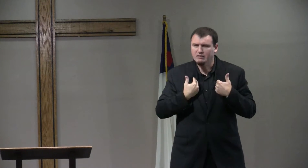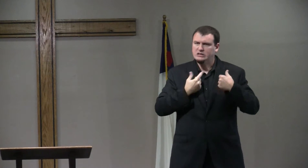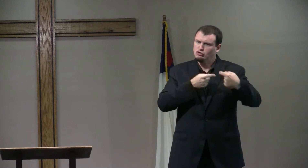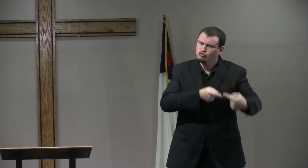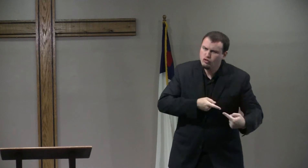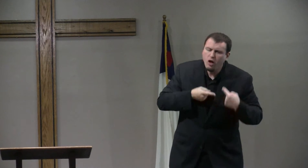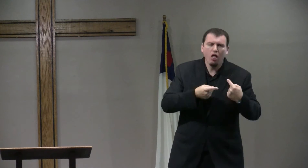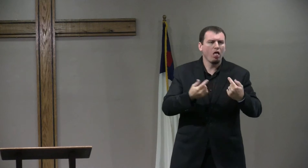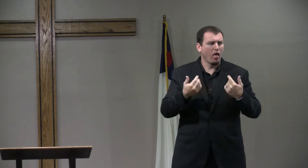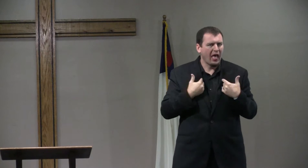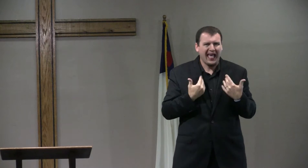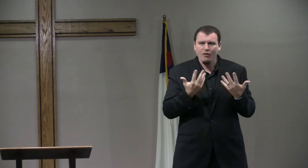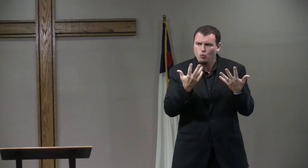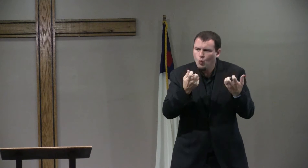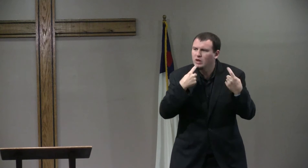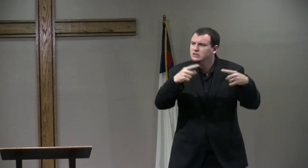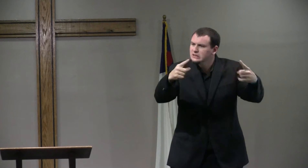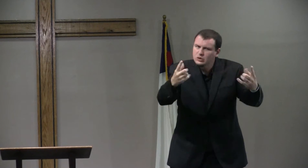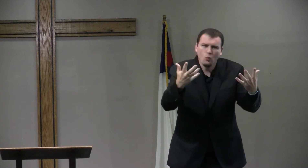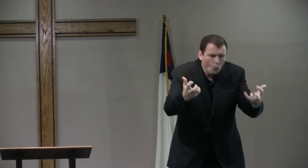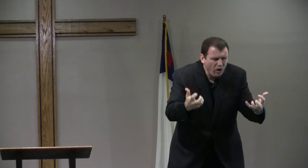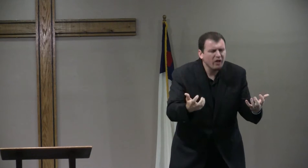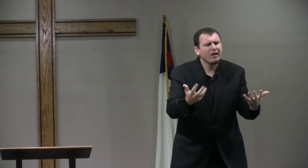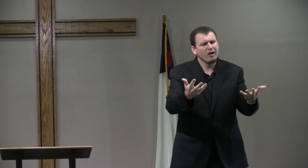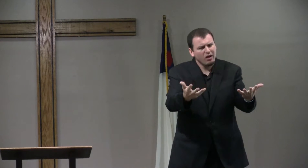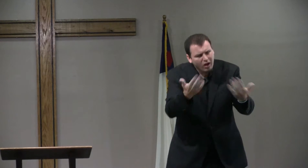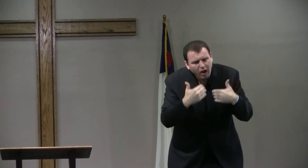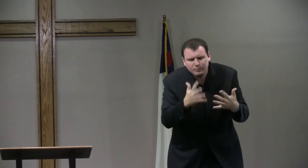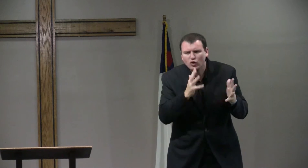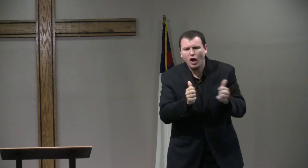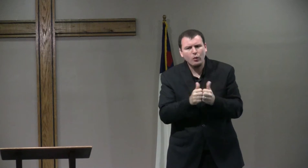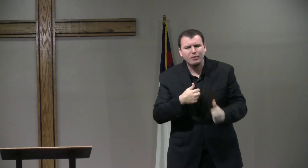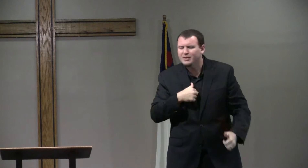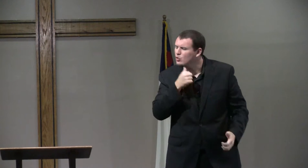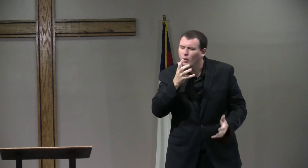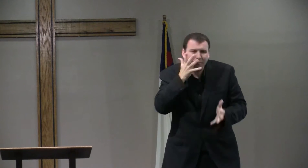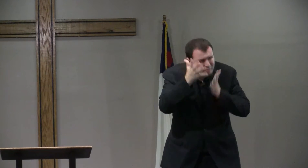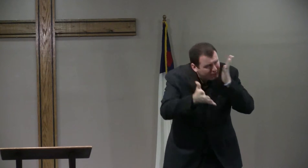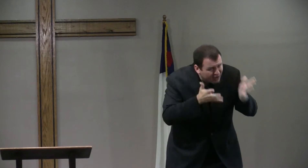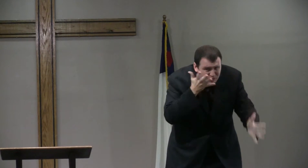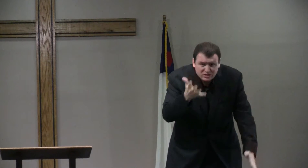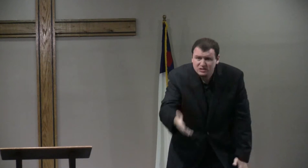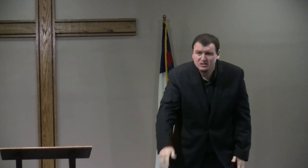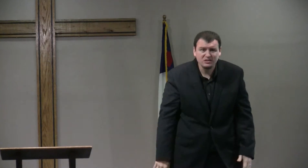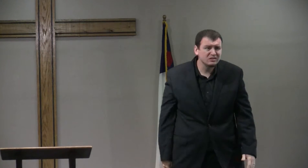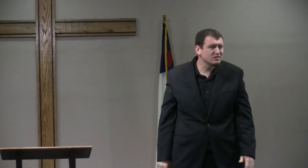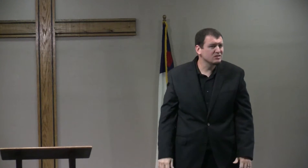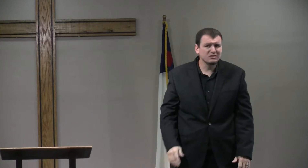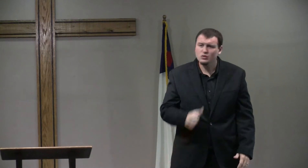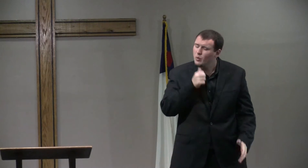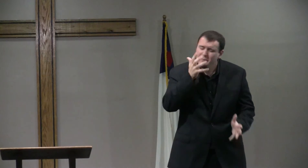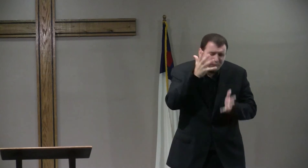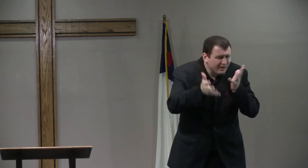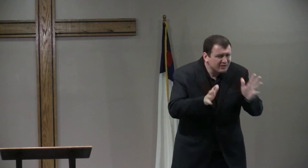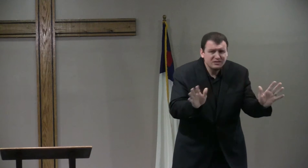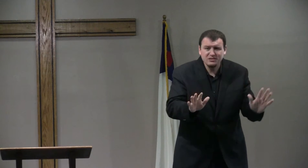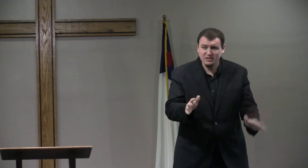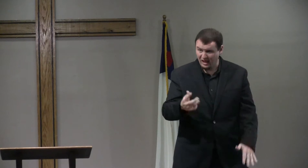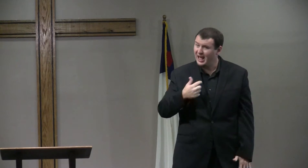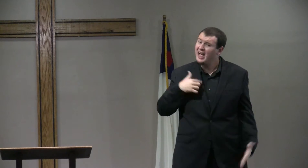problem, if you have a struggle, and you want to overcome it and be successful, don't be embarrassed. Come to